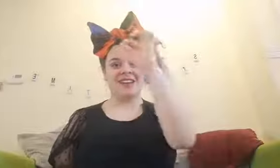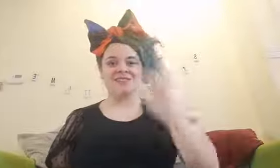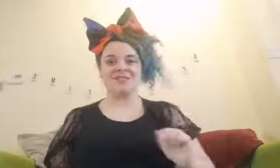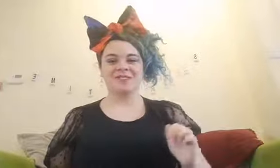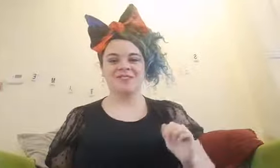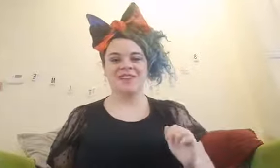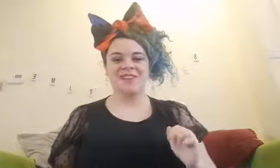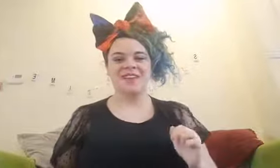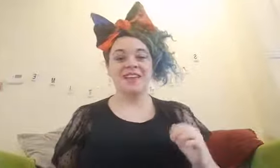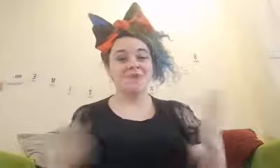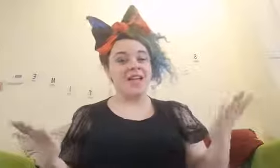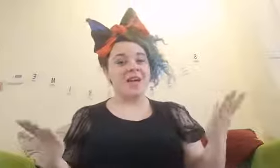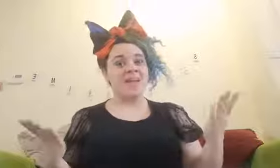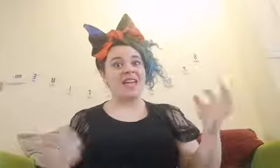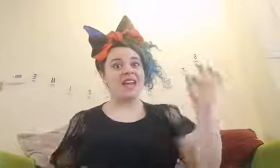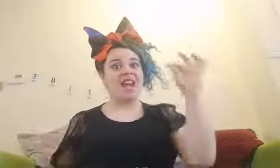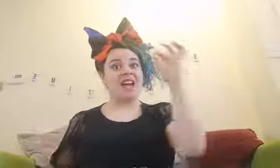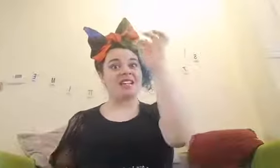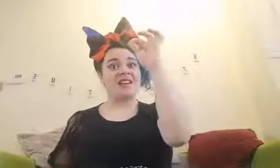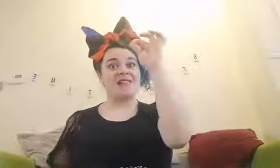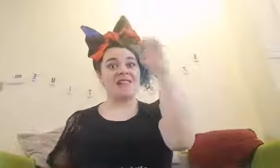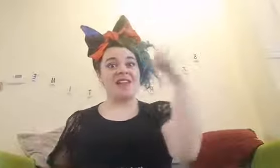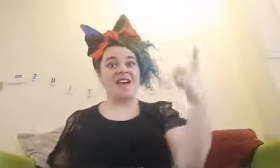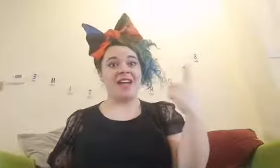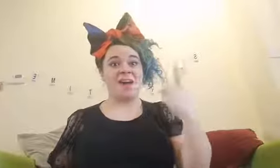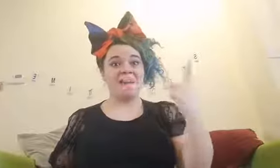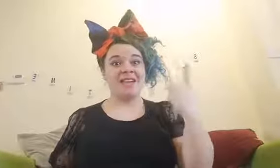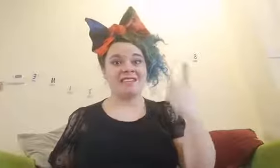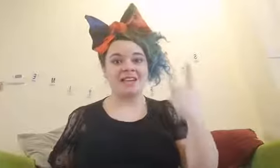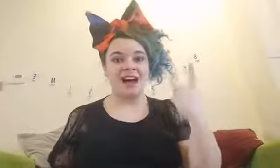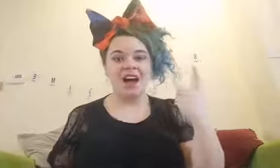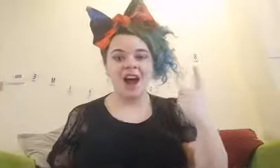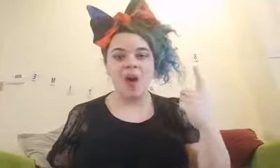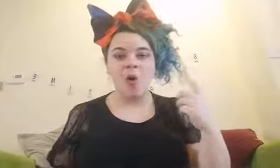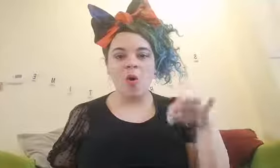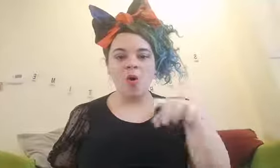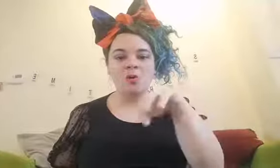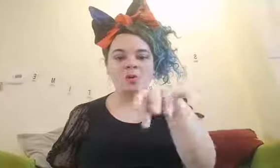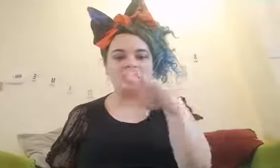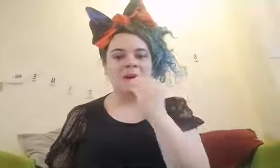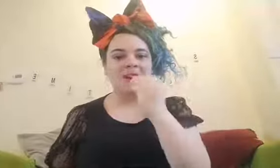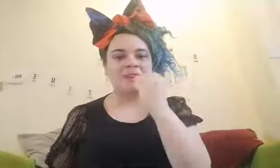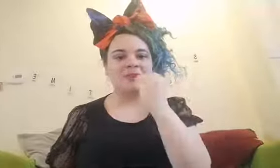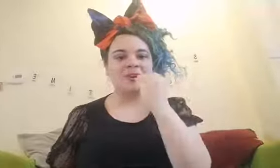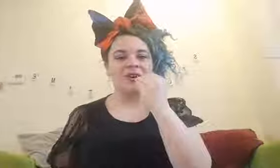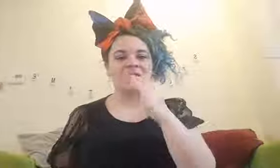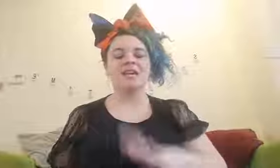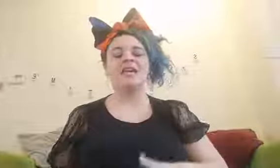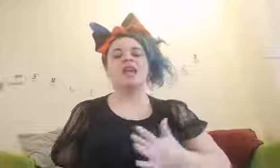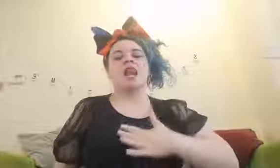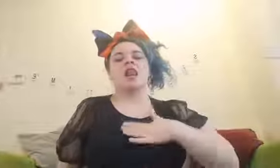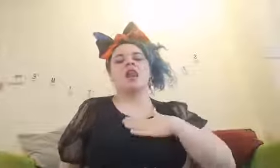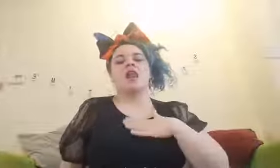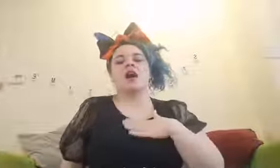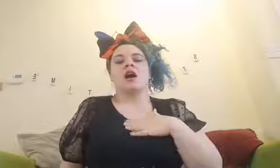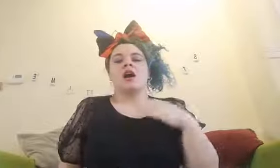flies from Zoe. Maybe he likes fly pizza. Oh, spider food. He